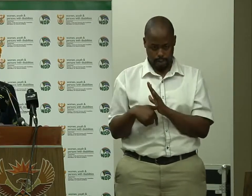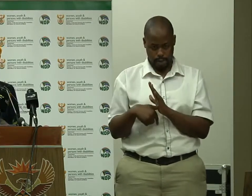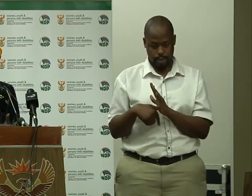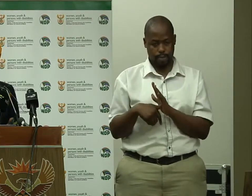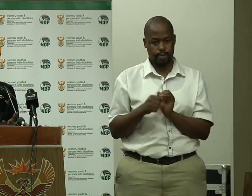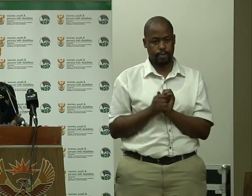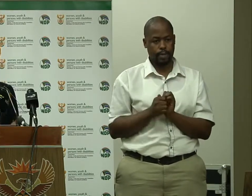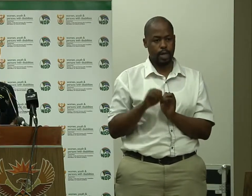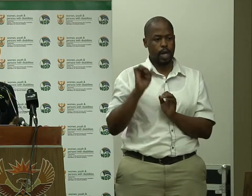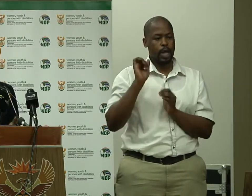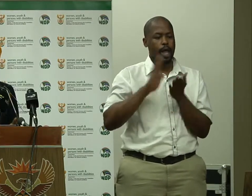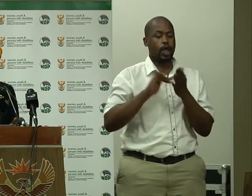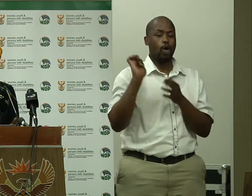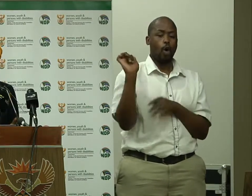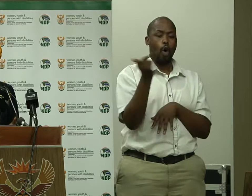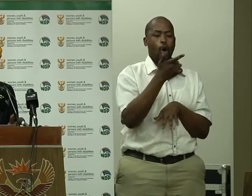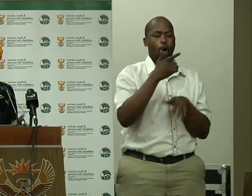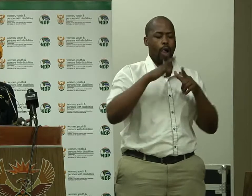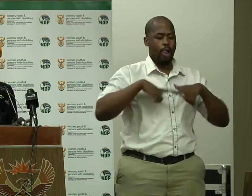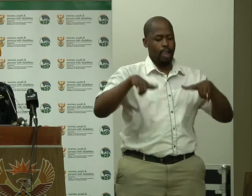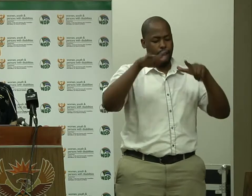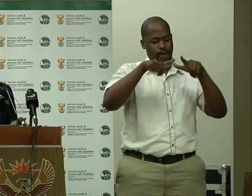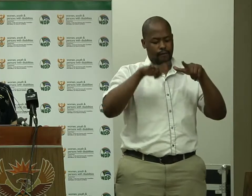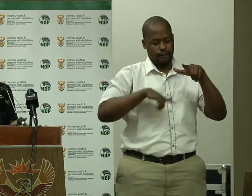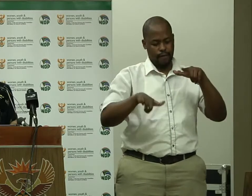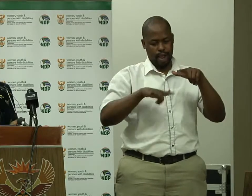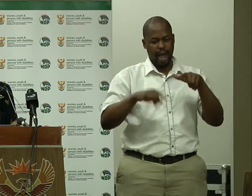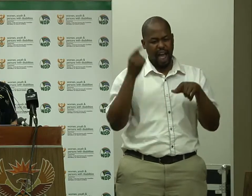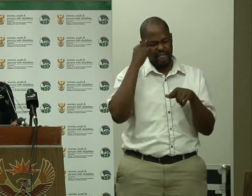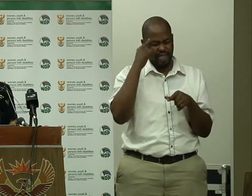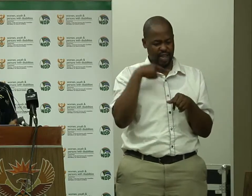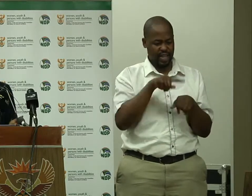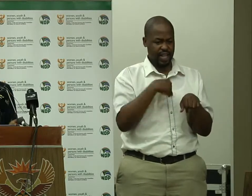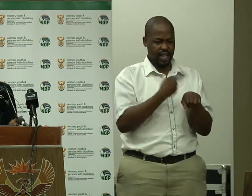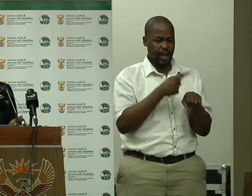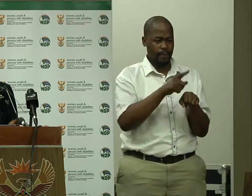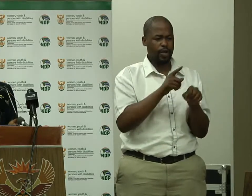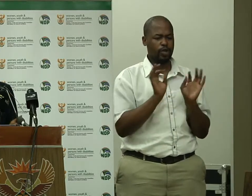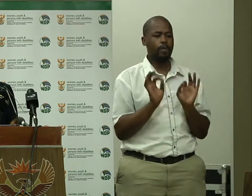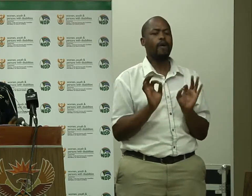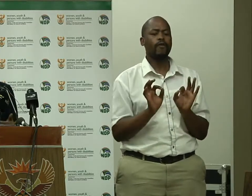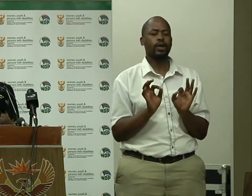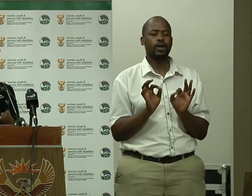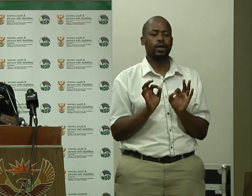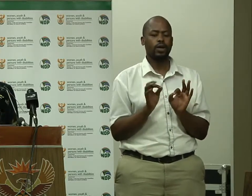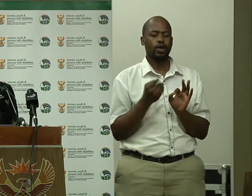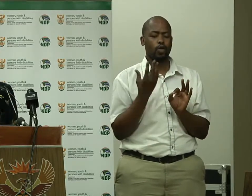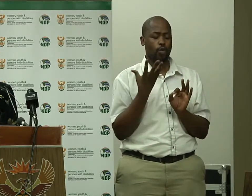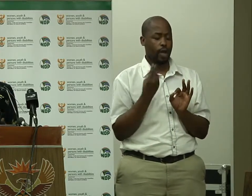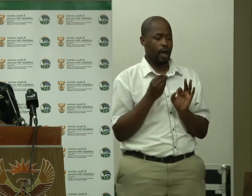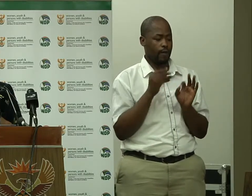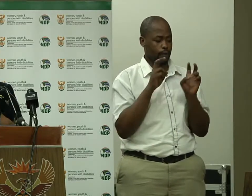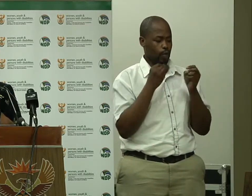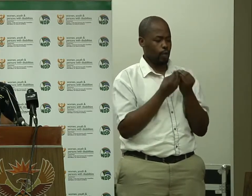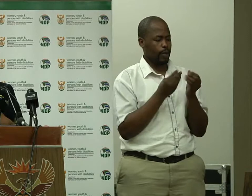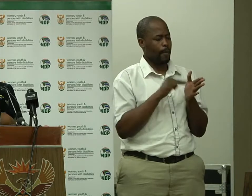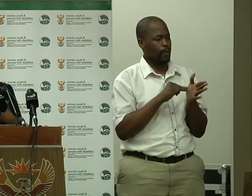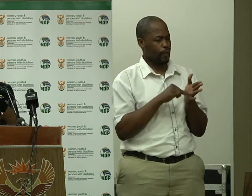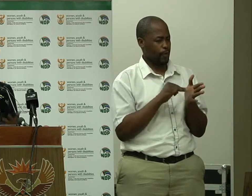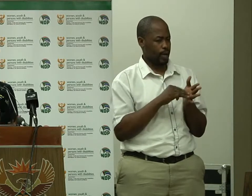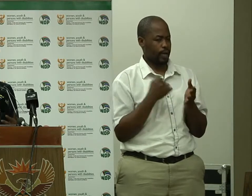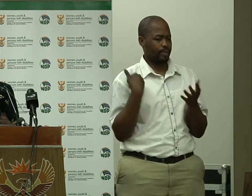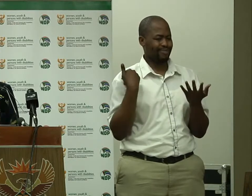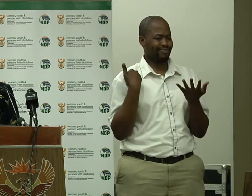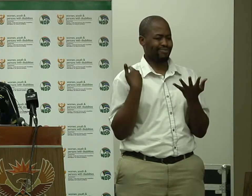disabilities at all levels. I think the timing is perfect. We're dealing with matriculants who have